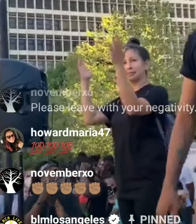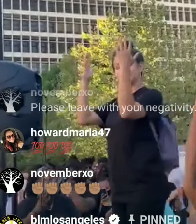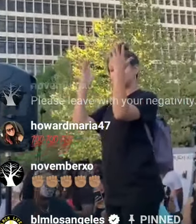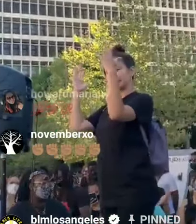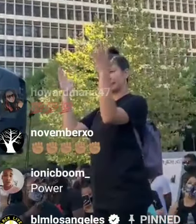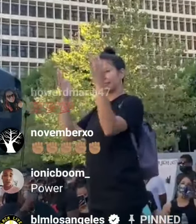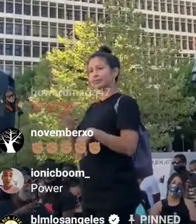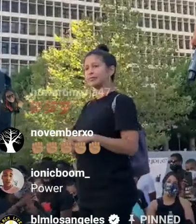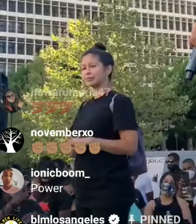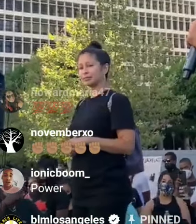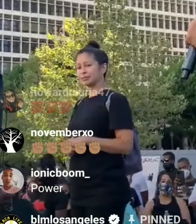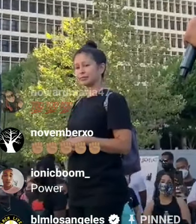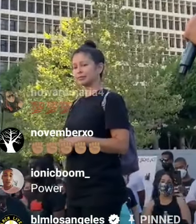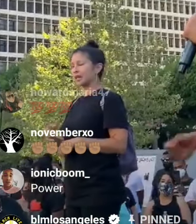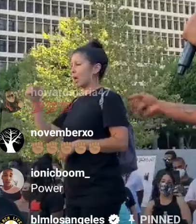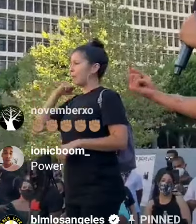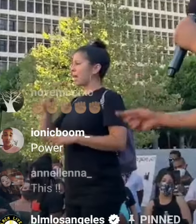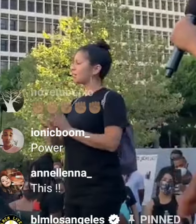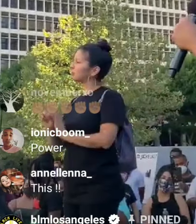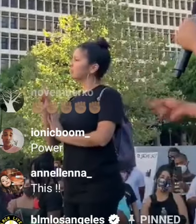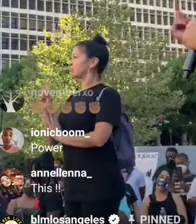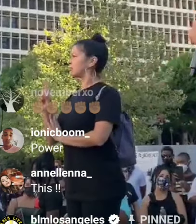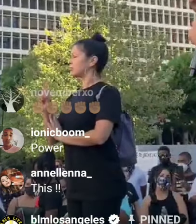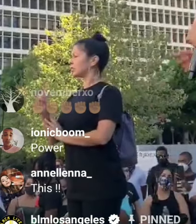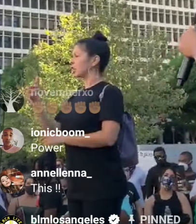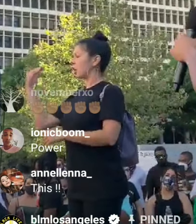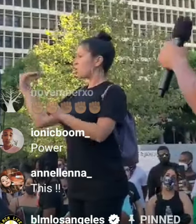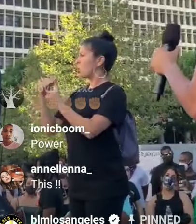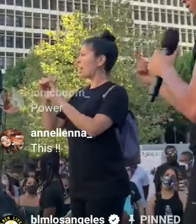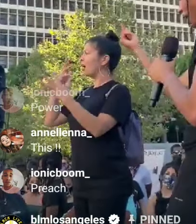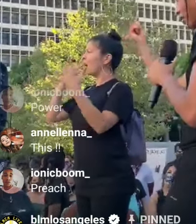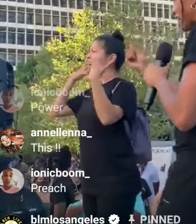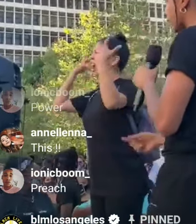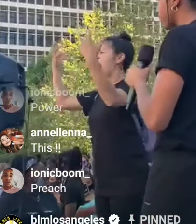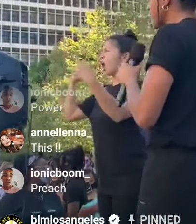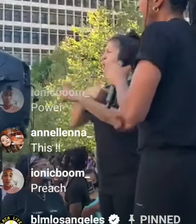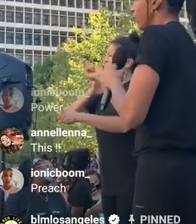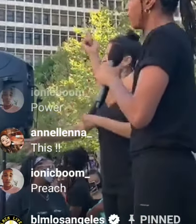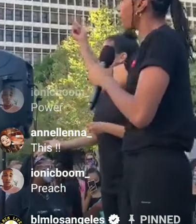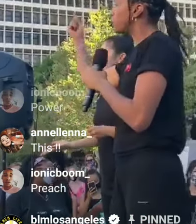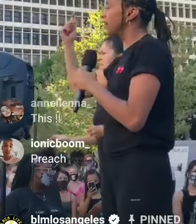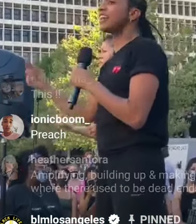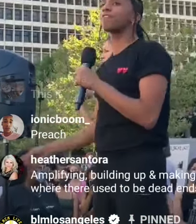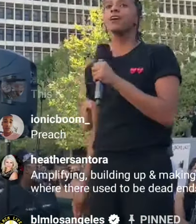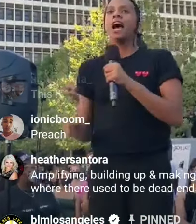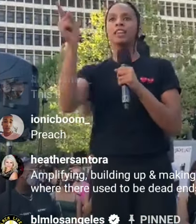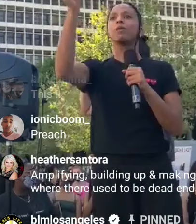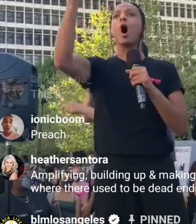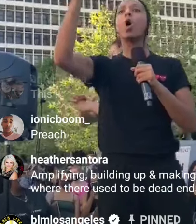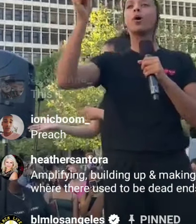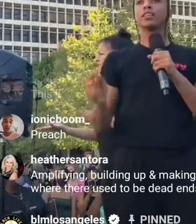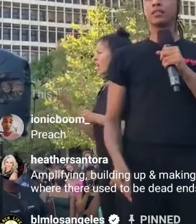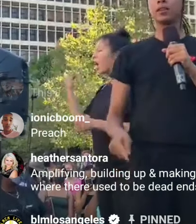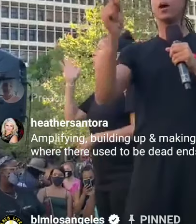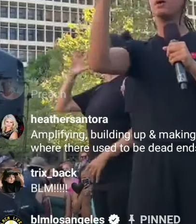what it's like not to belong and to be told that you don't belong again and again. In fact, that's what we get told every day. And that's